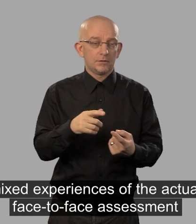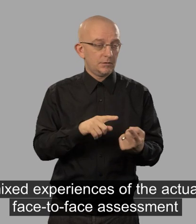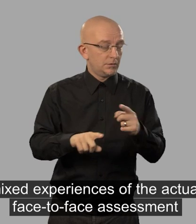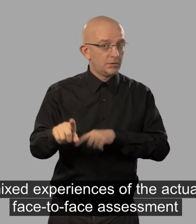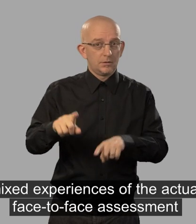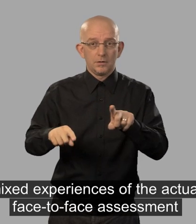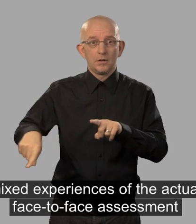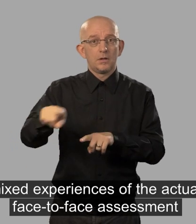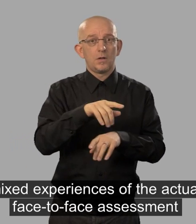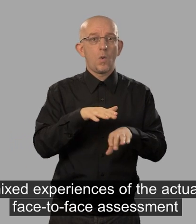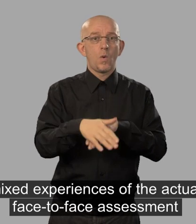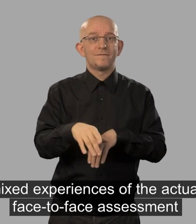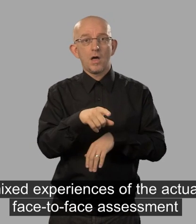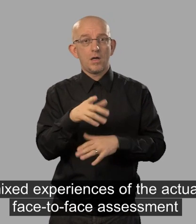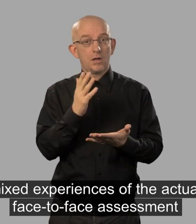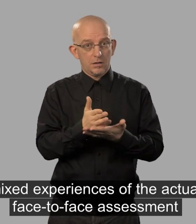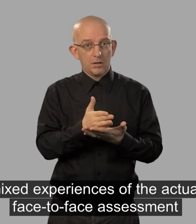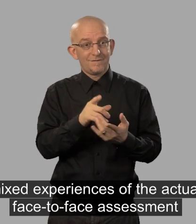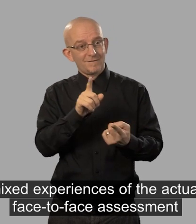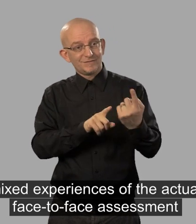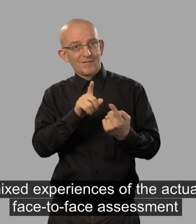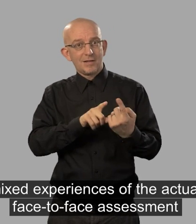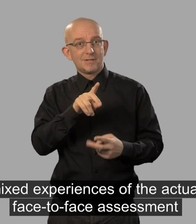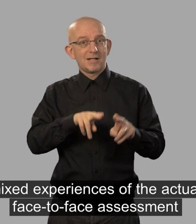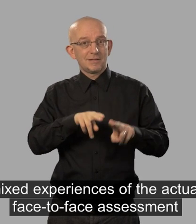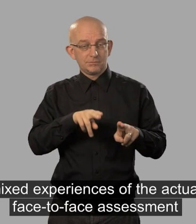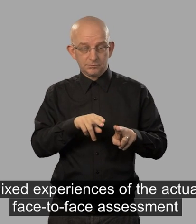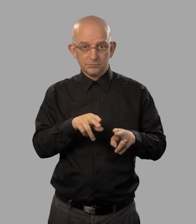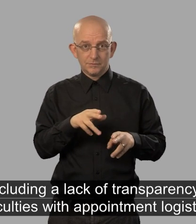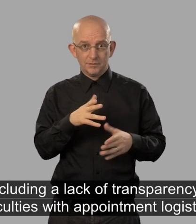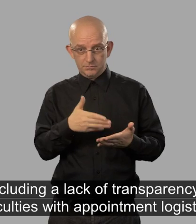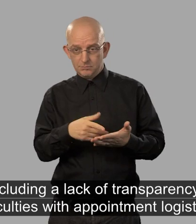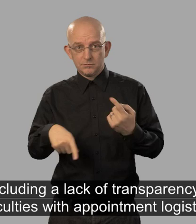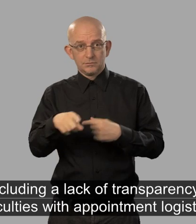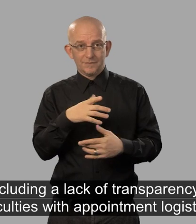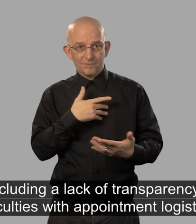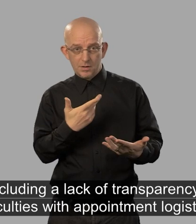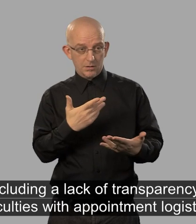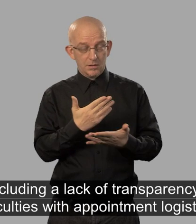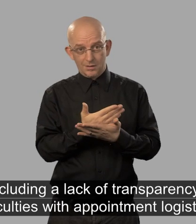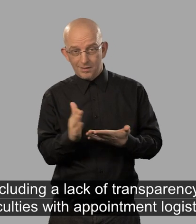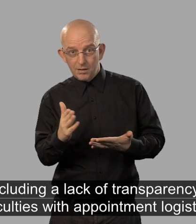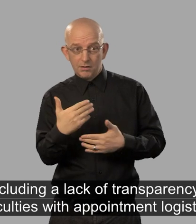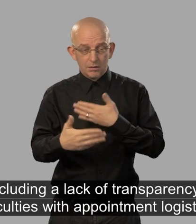mixed experiences of the actual face-to-face assessment, including a lack of transparency,